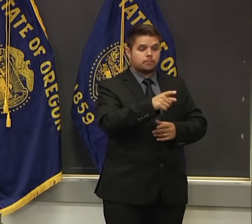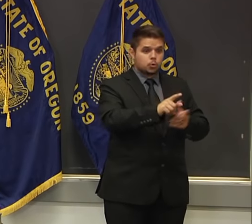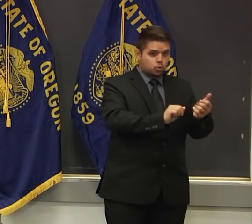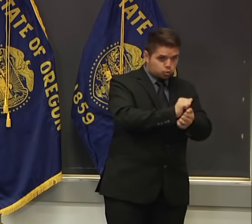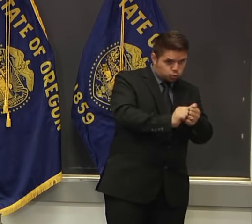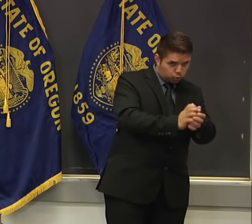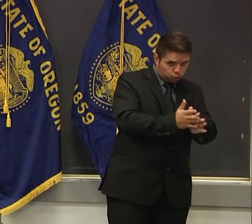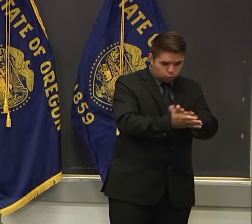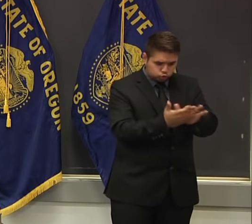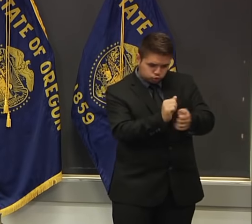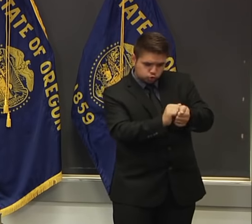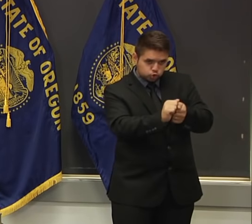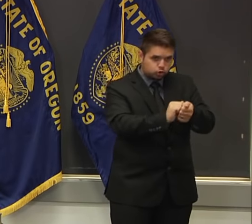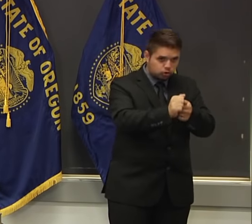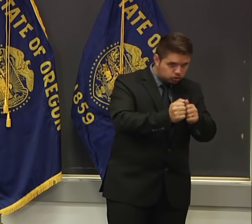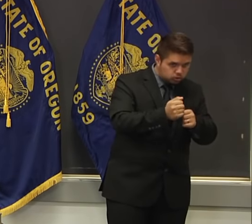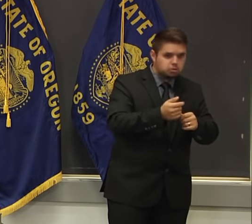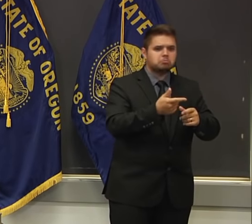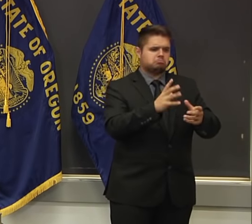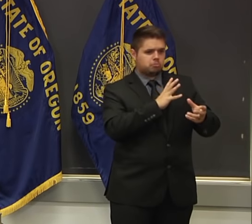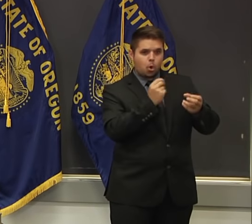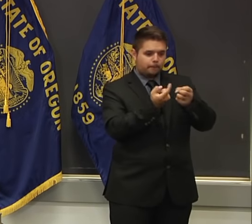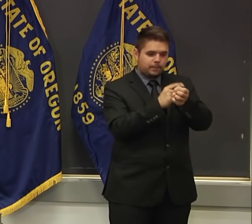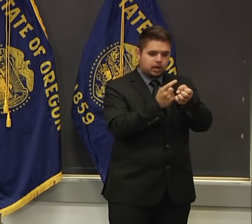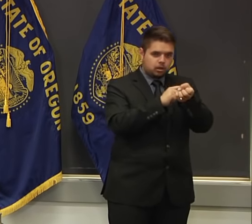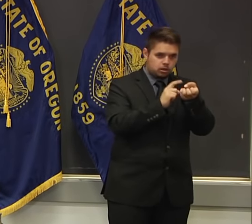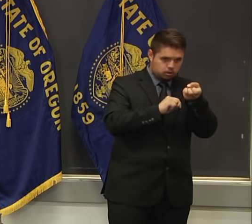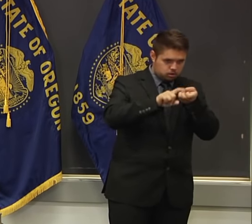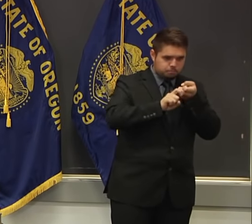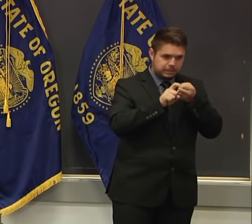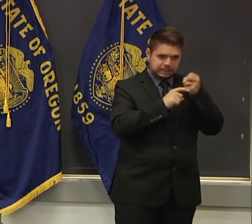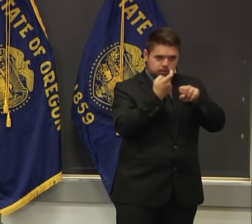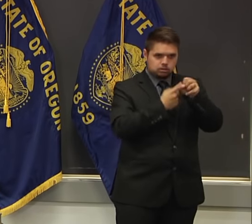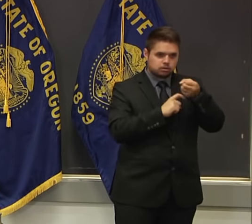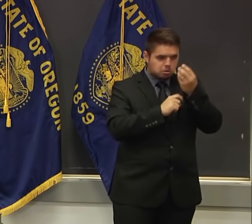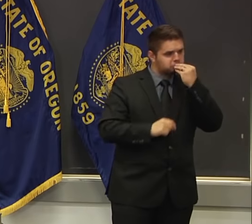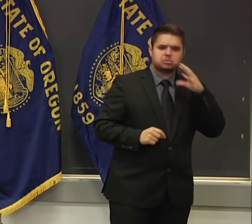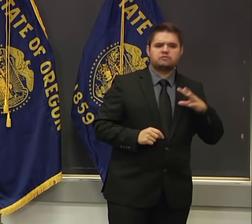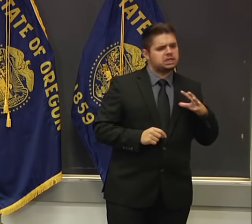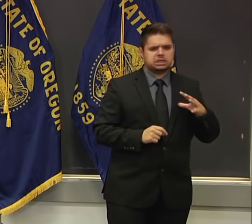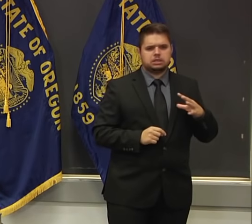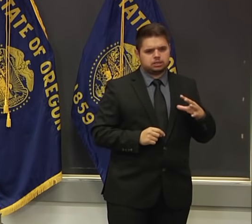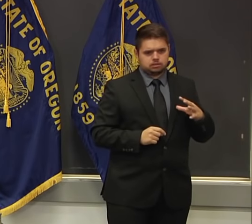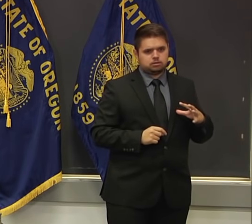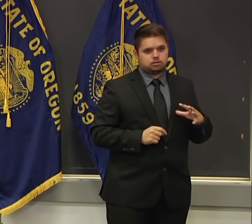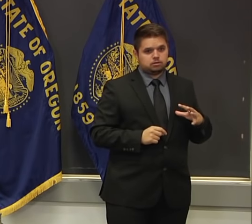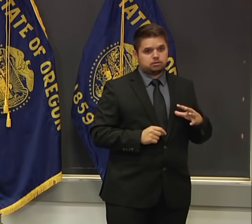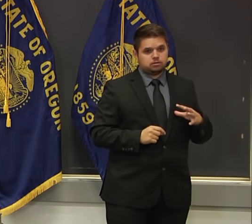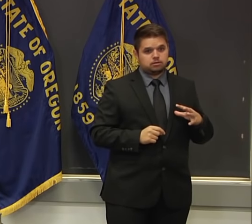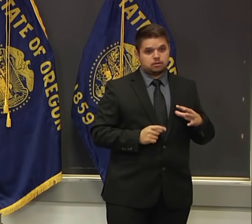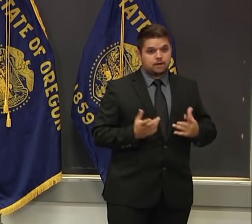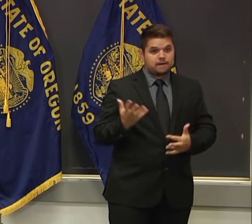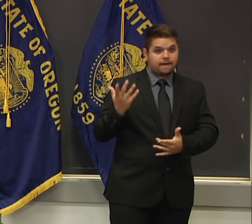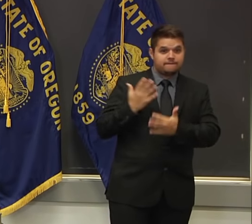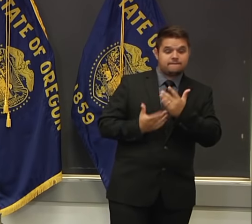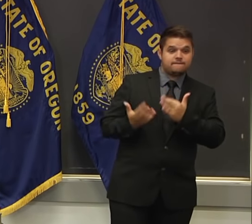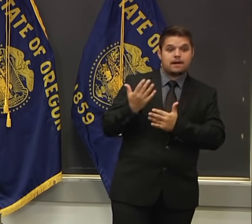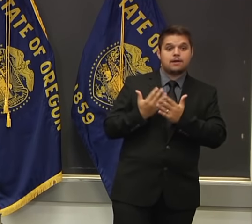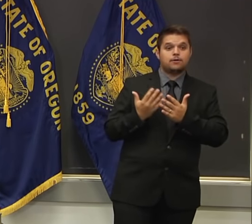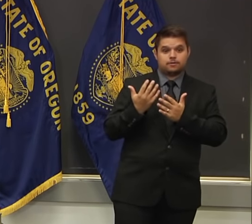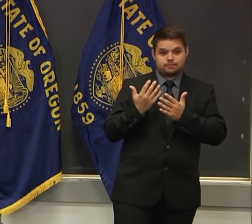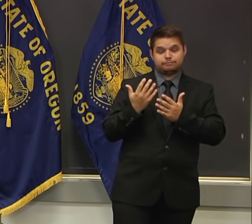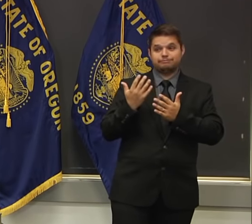standard advice no matter what the circumstance, but it's especially important after a fire like this. But the produce is